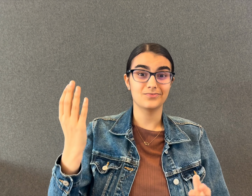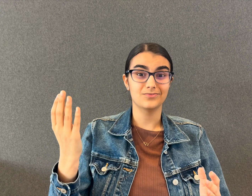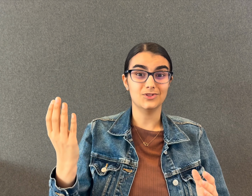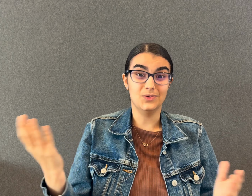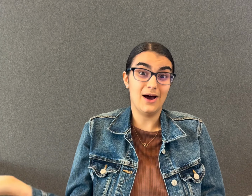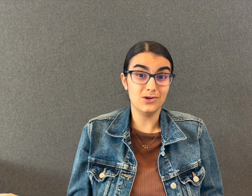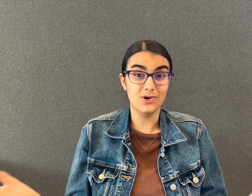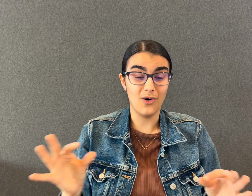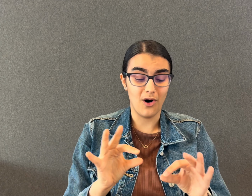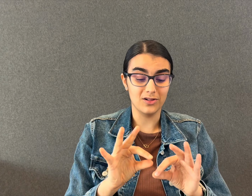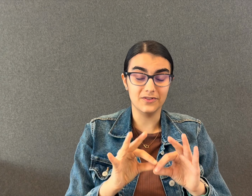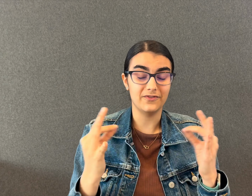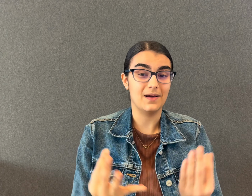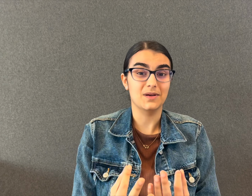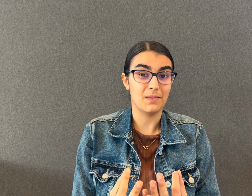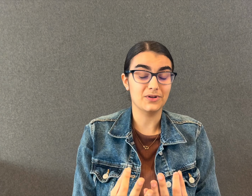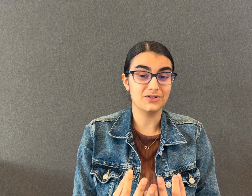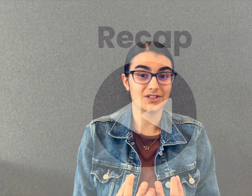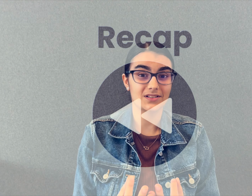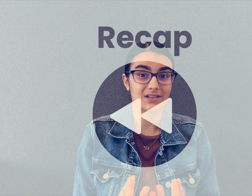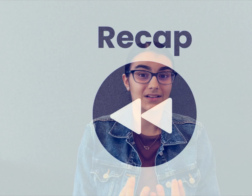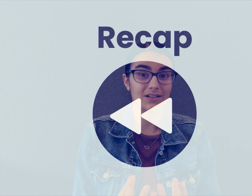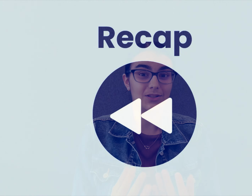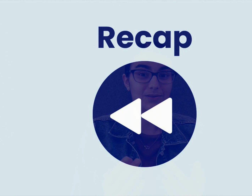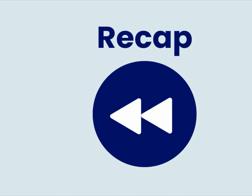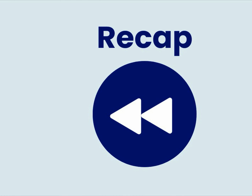So now you know all of the family members.